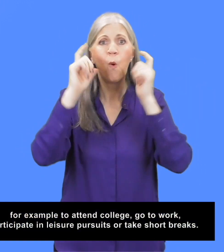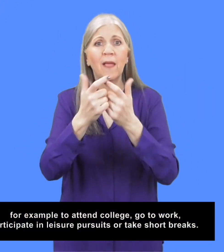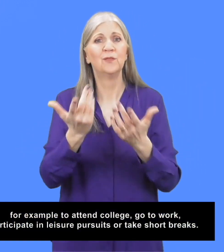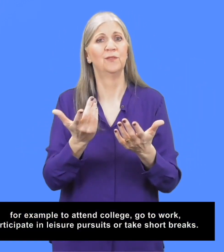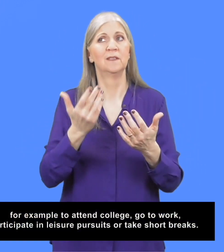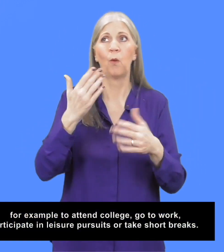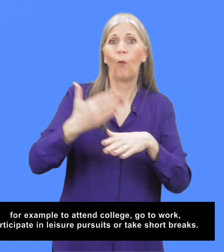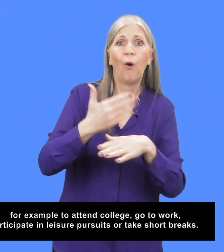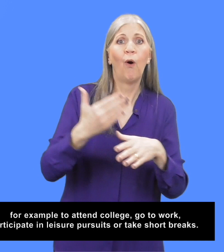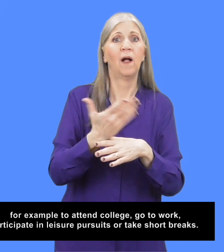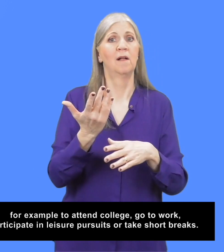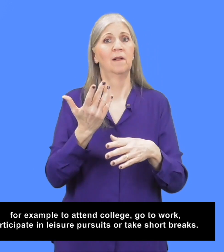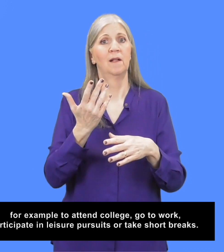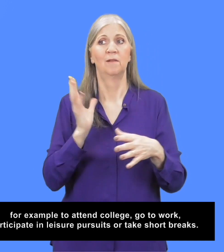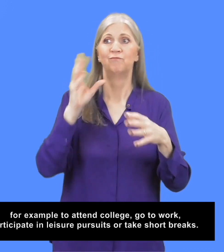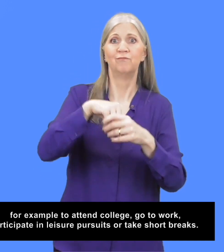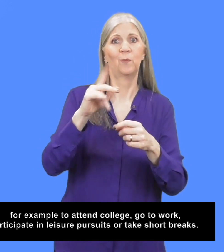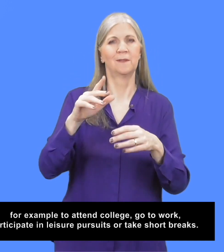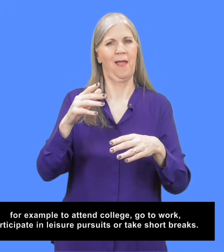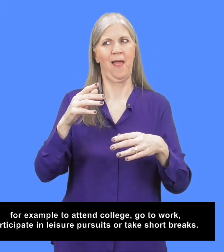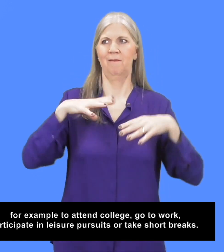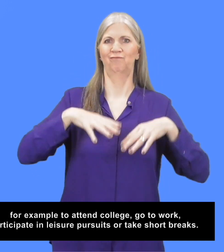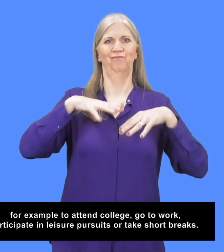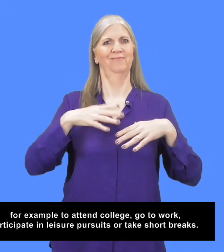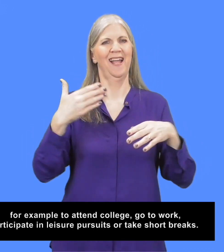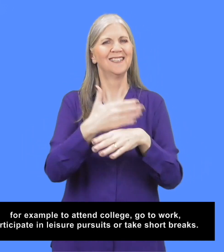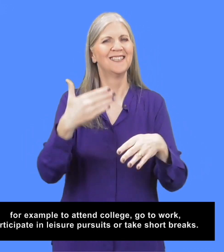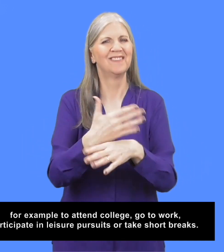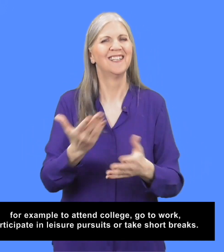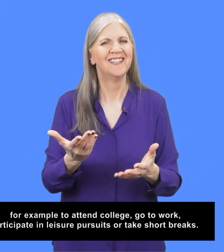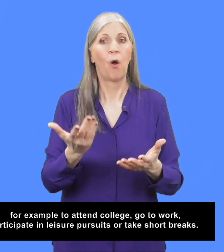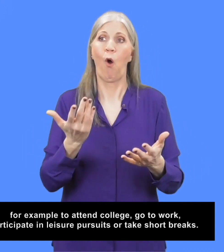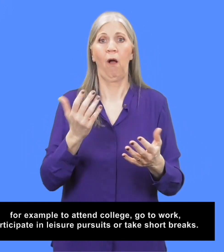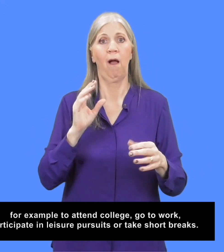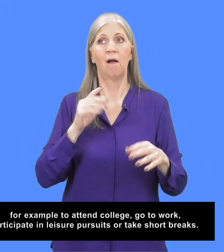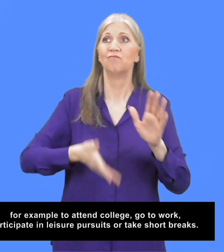to work, participate in leisure pursuits, or take short breaks.